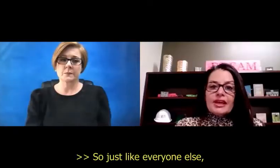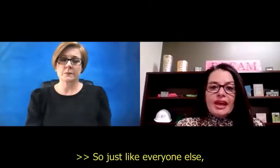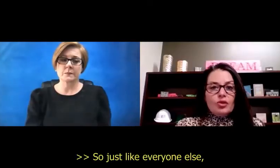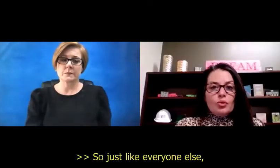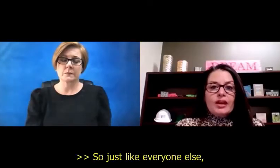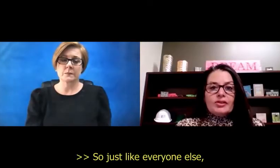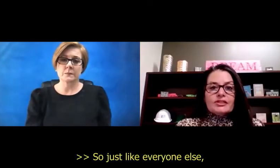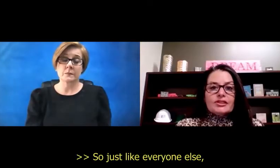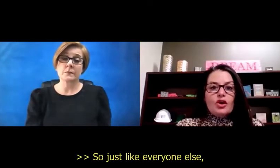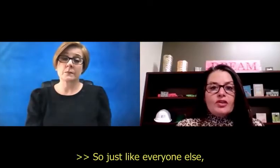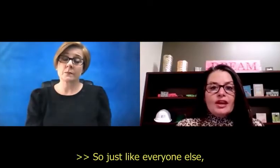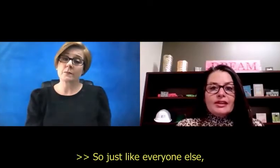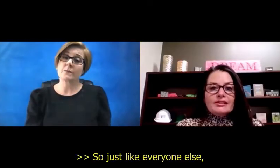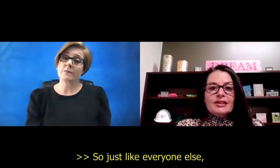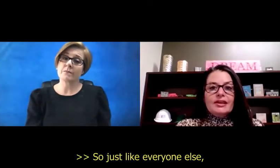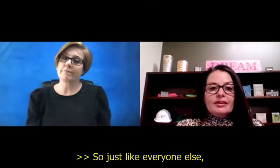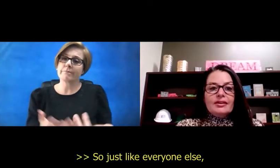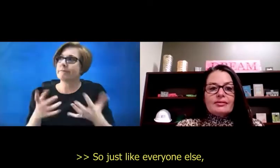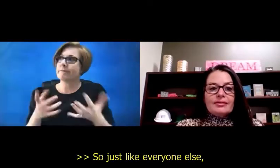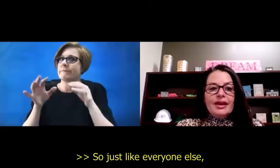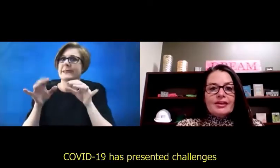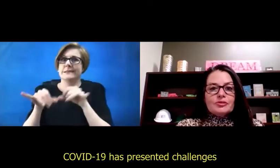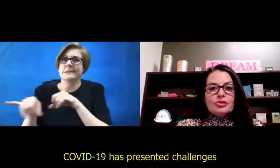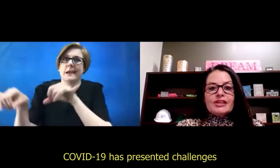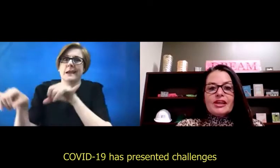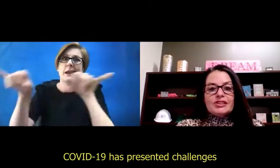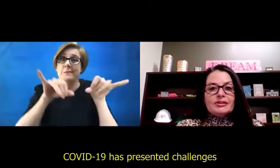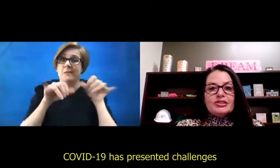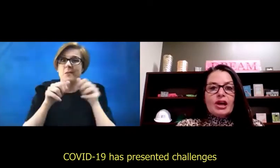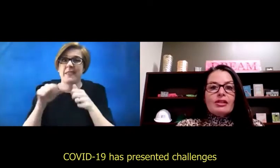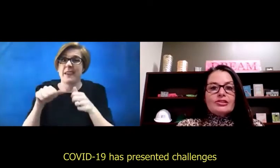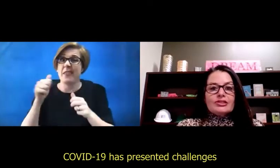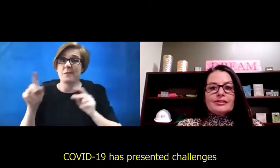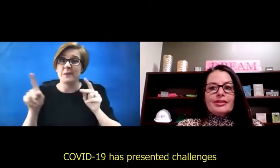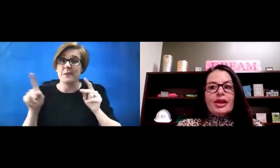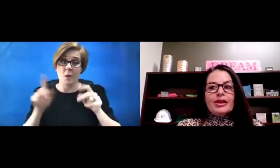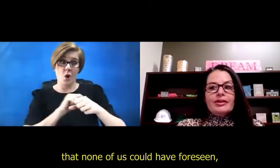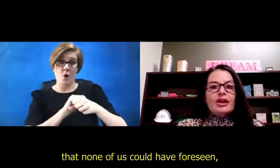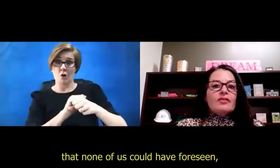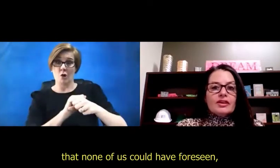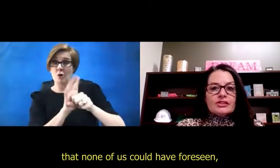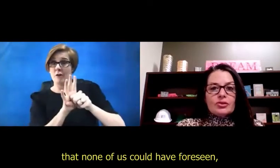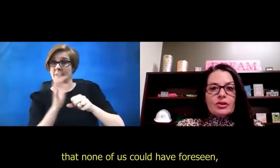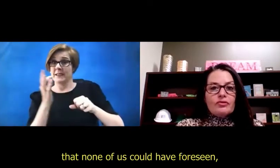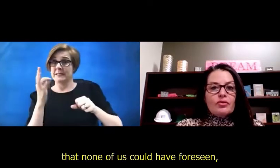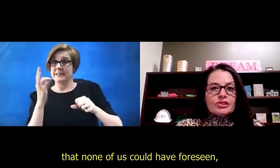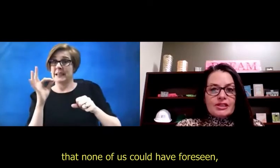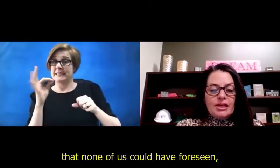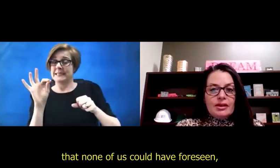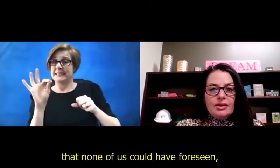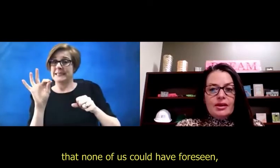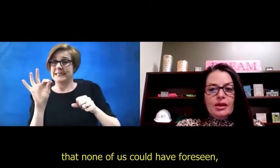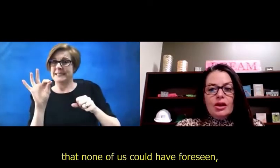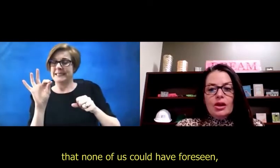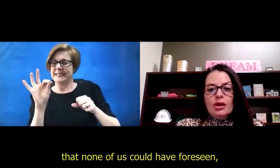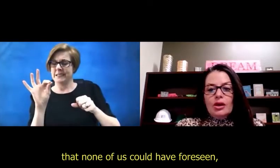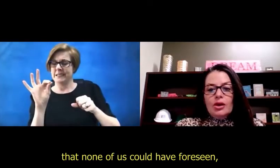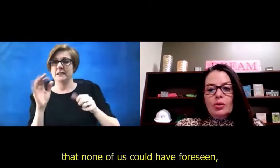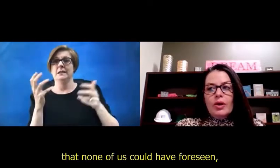So just like everyone else, COVID-19 has presented challenges that none of us could have